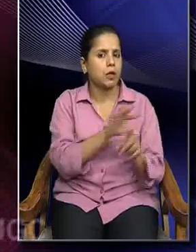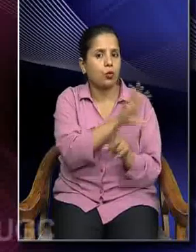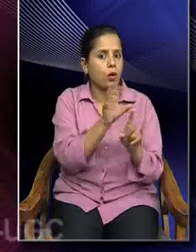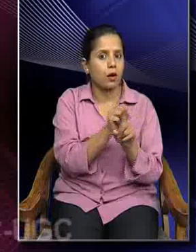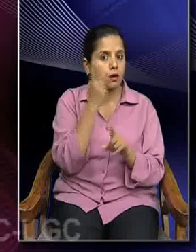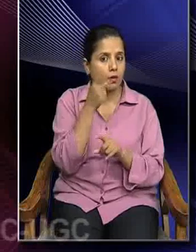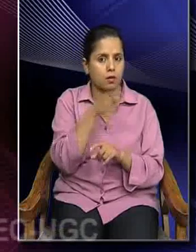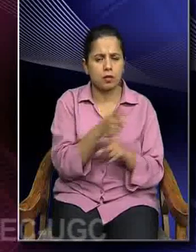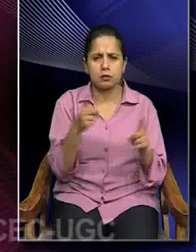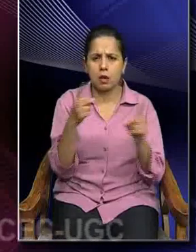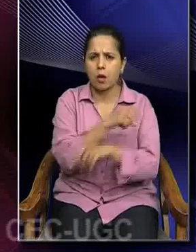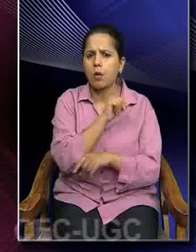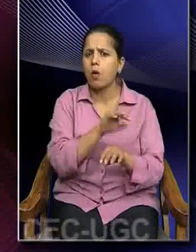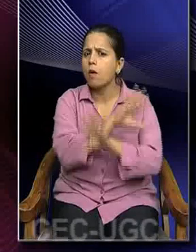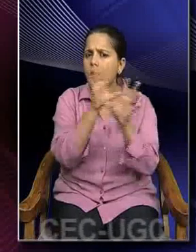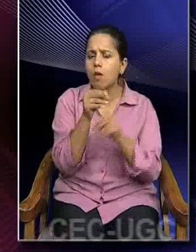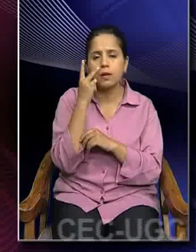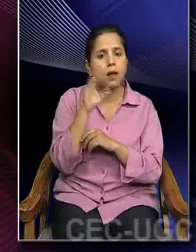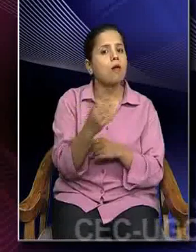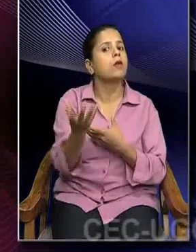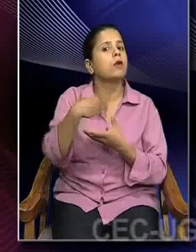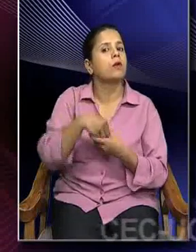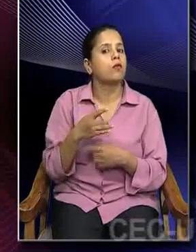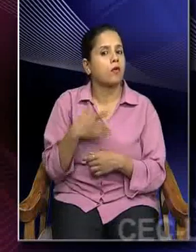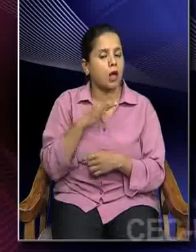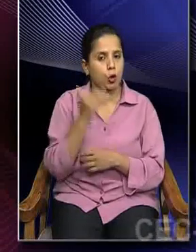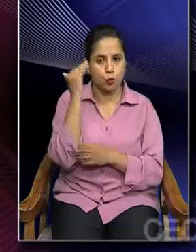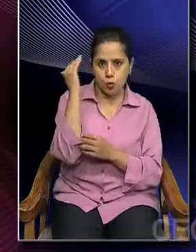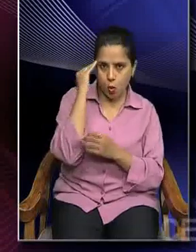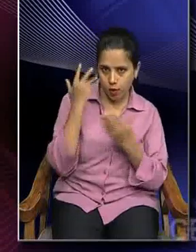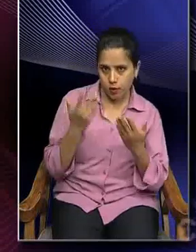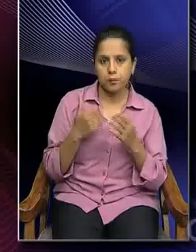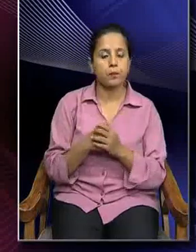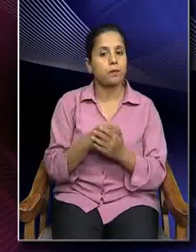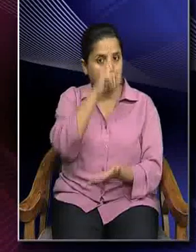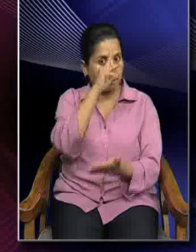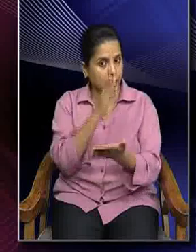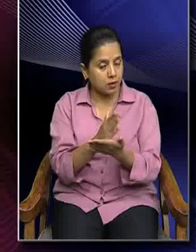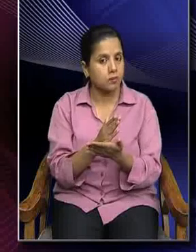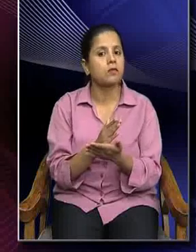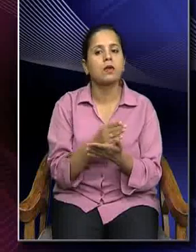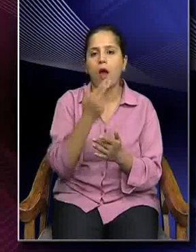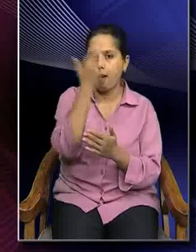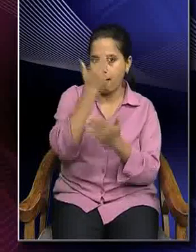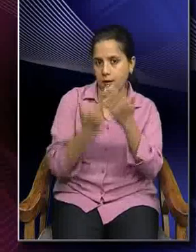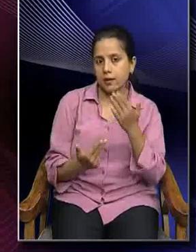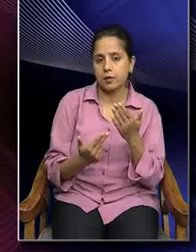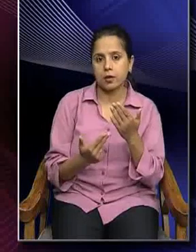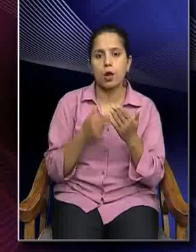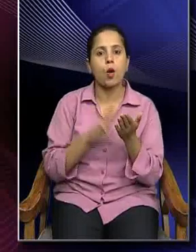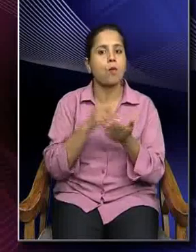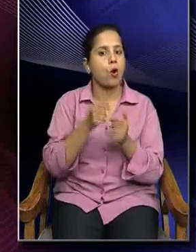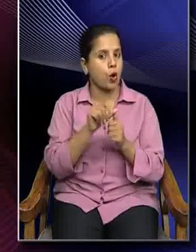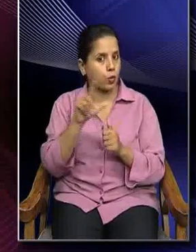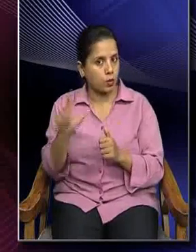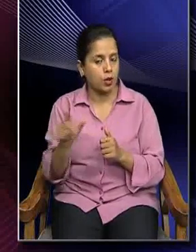that complex whole which includes knowledge, belief, art,